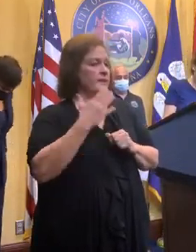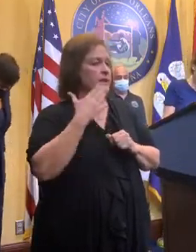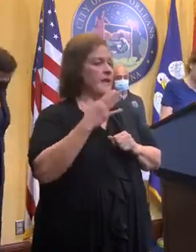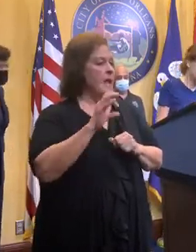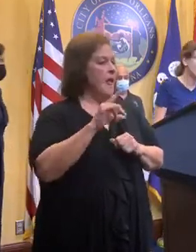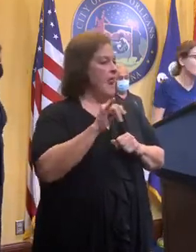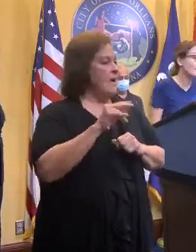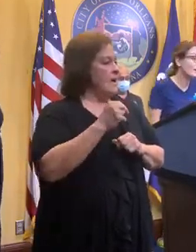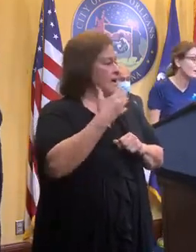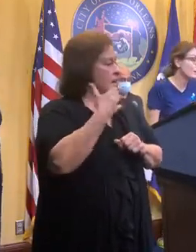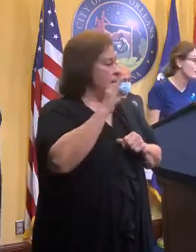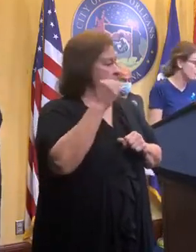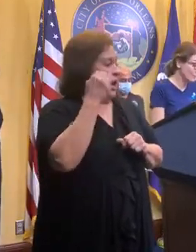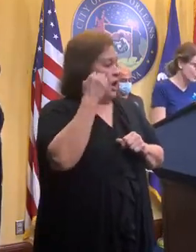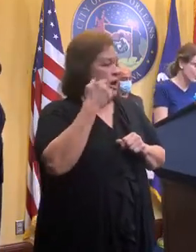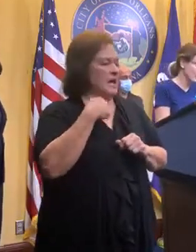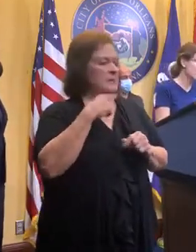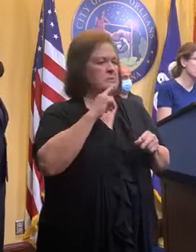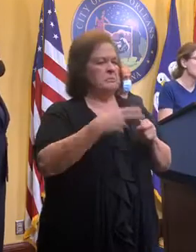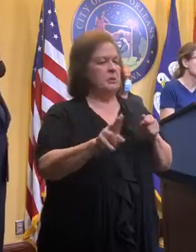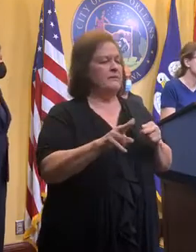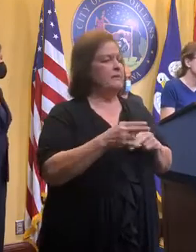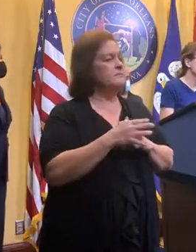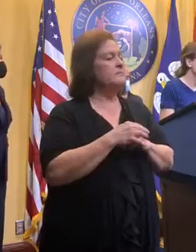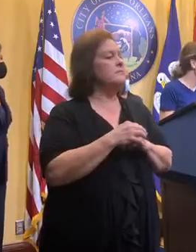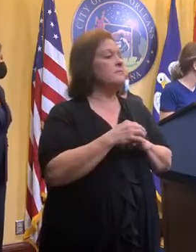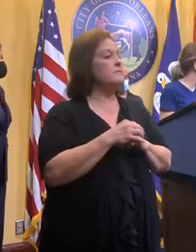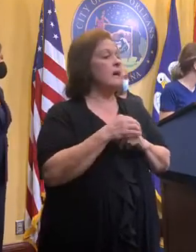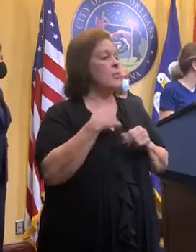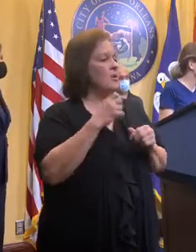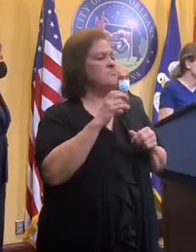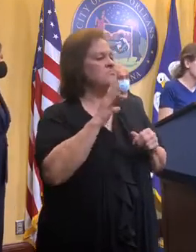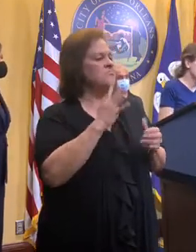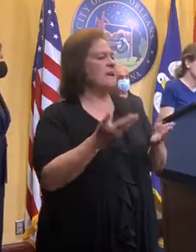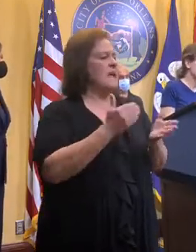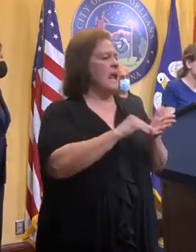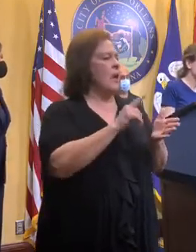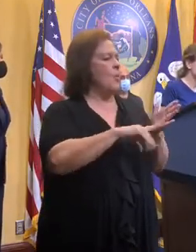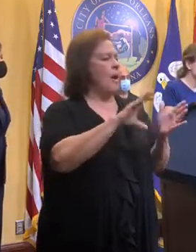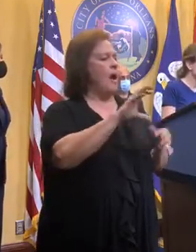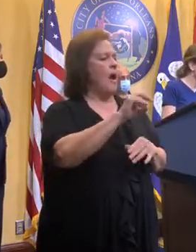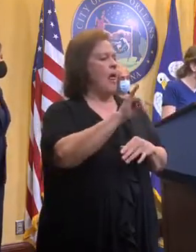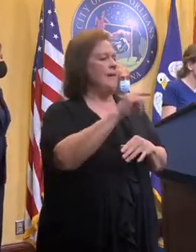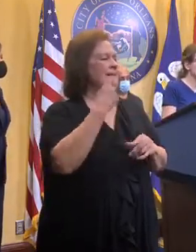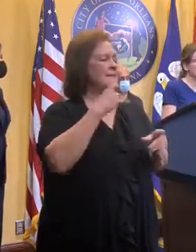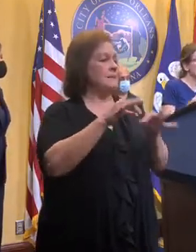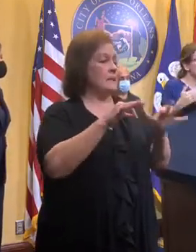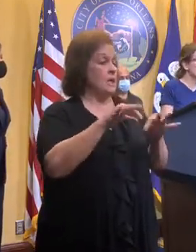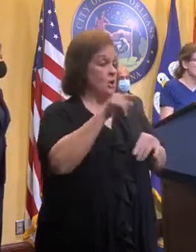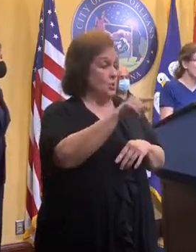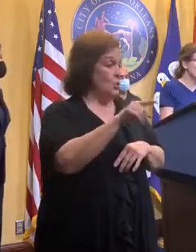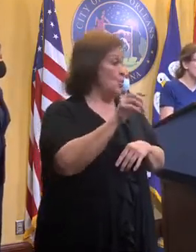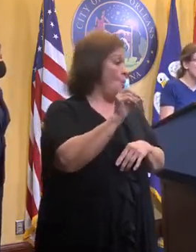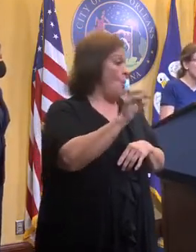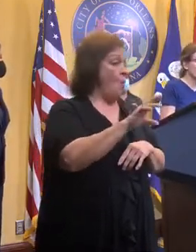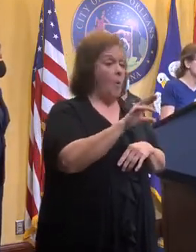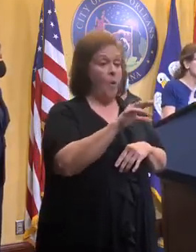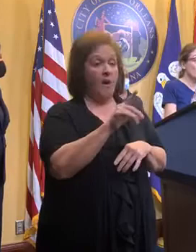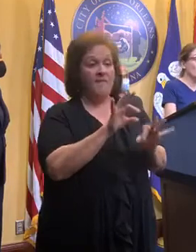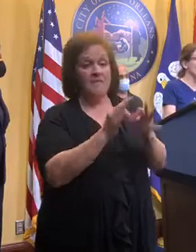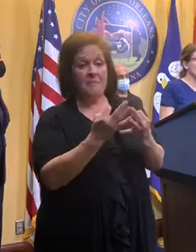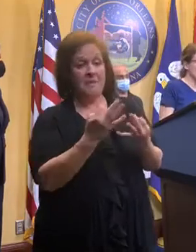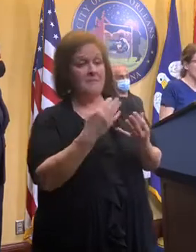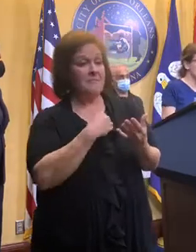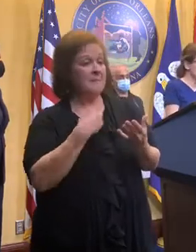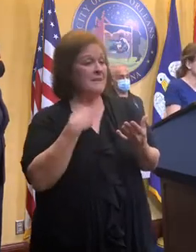Thanks, Colin. Thanks, Madam Mayor. I'll just be really quick. I just want to reiterate what Colin said. If you or a loved one, and even